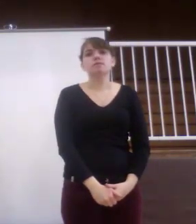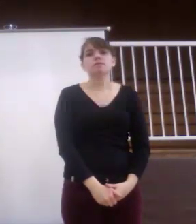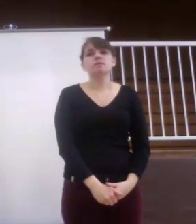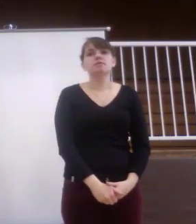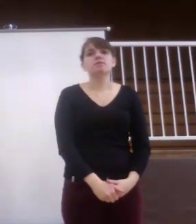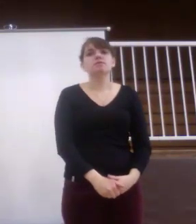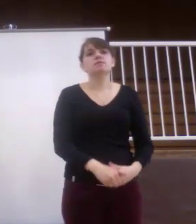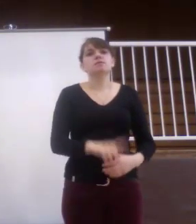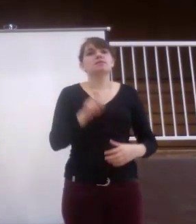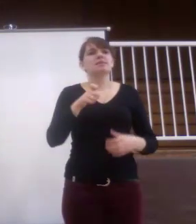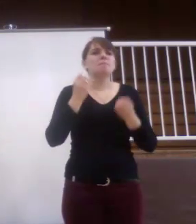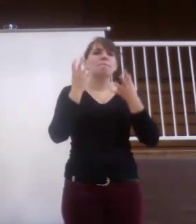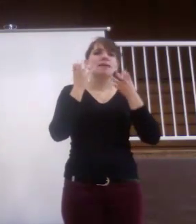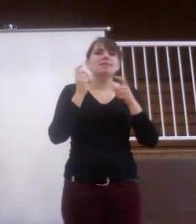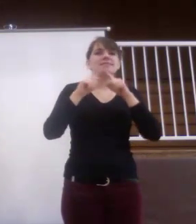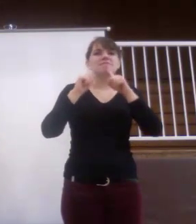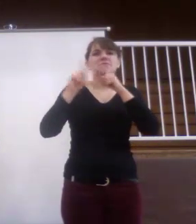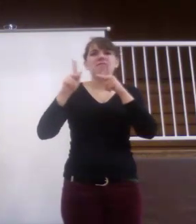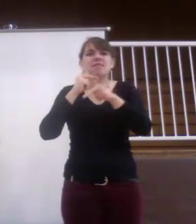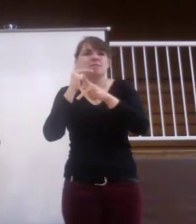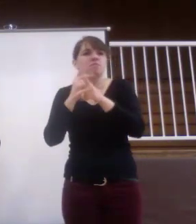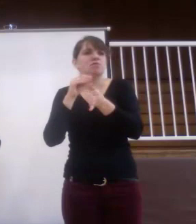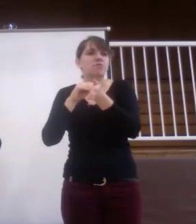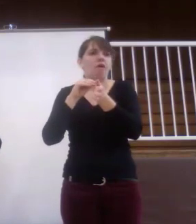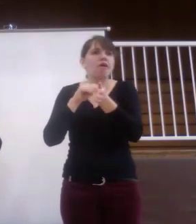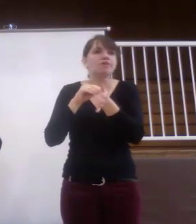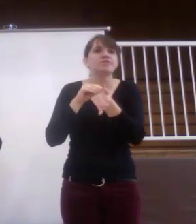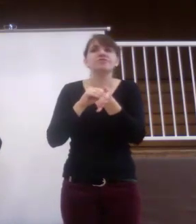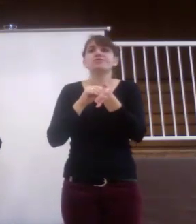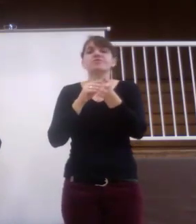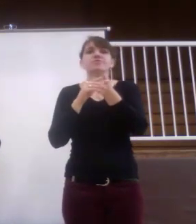Multidisciplinary interventions should be sought,